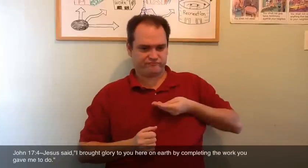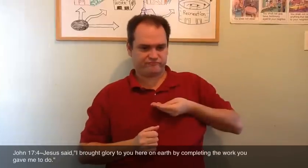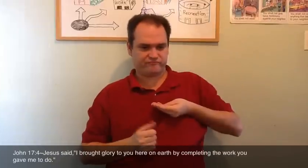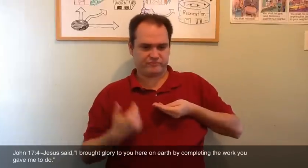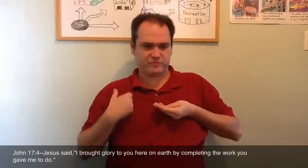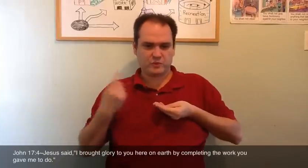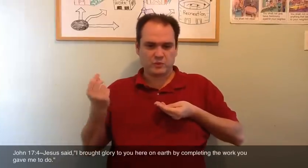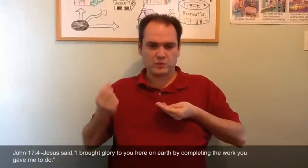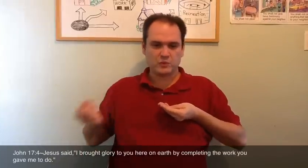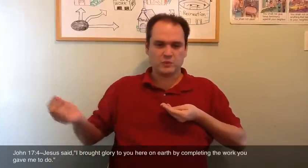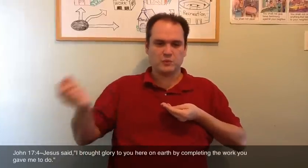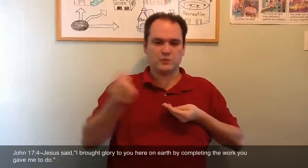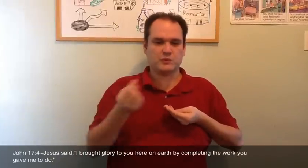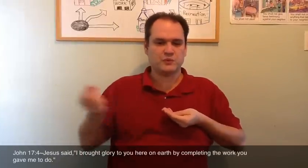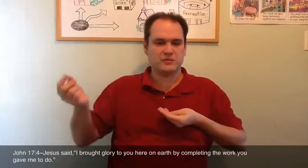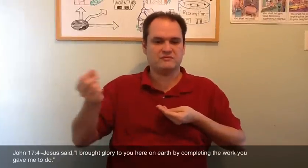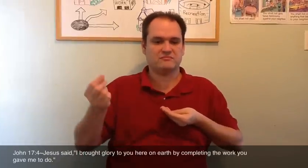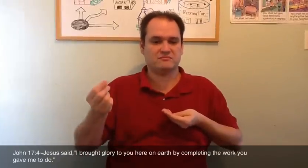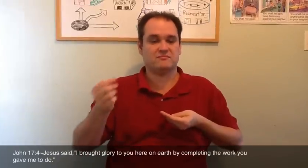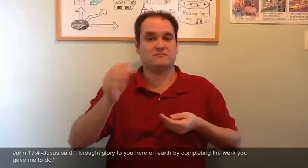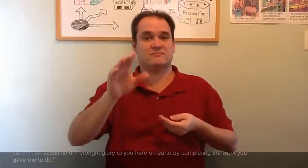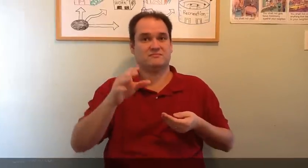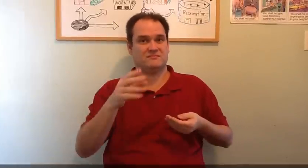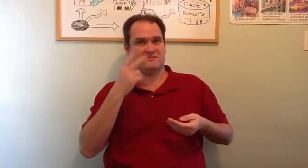earth by completing the work you gave me to do.